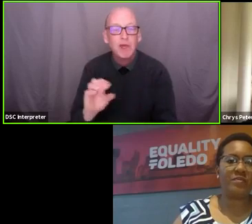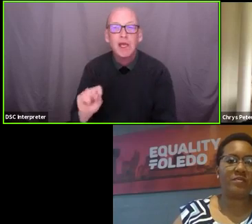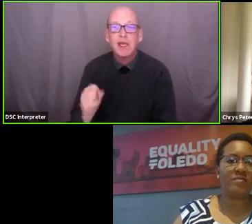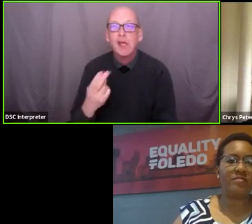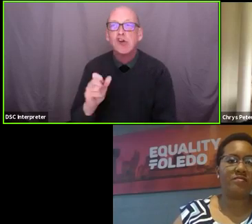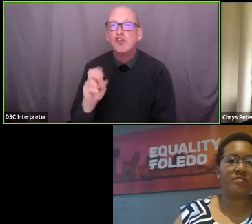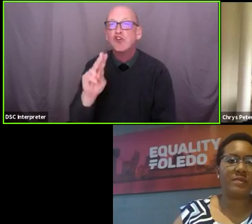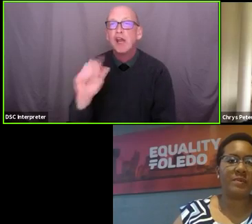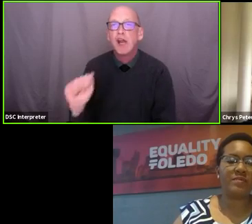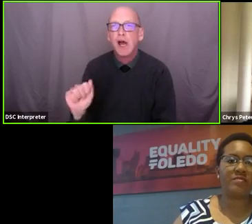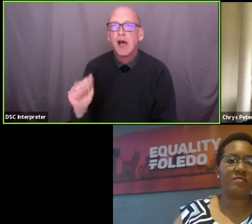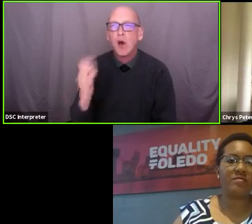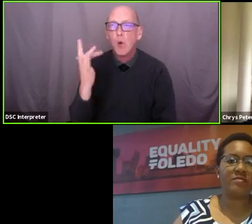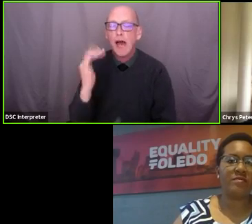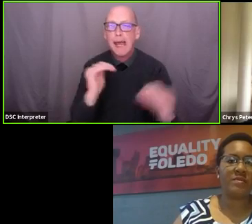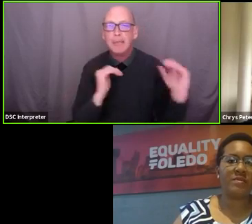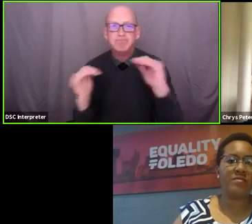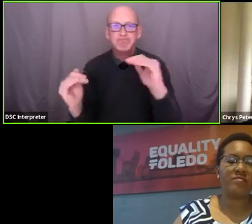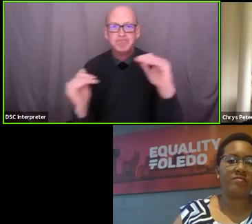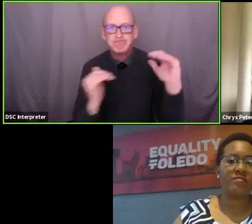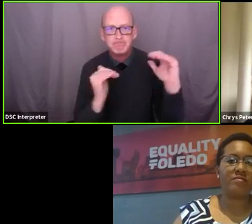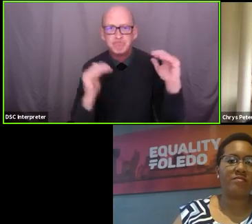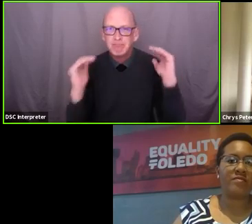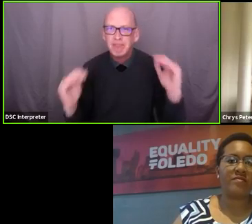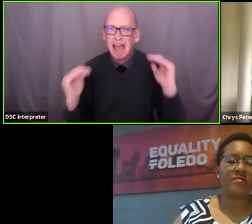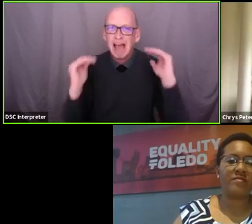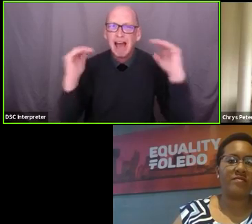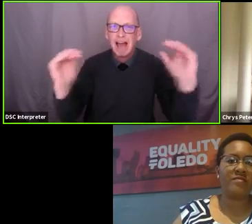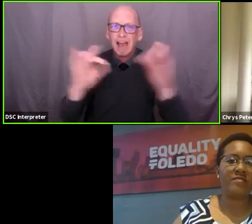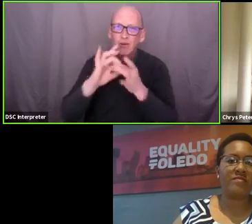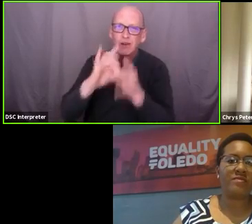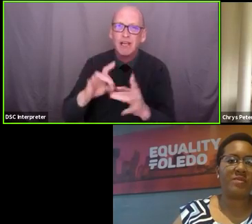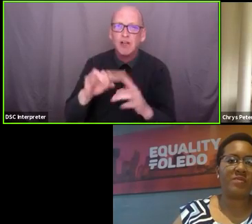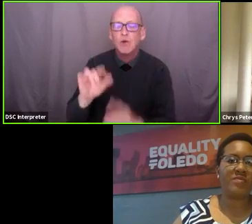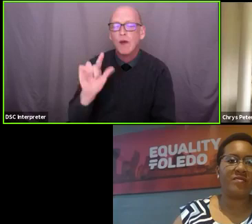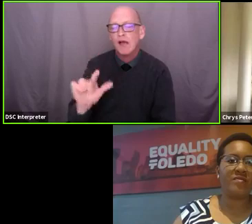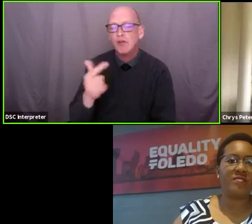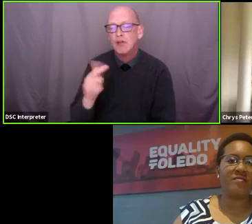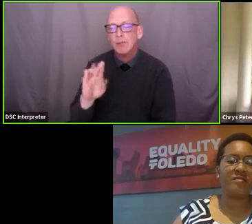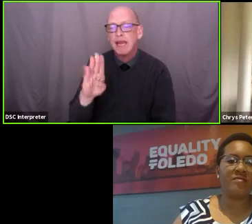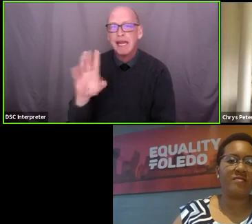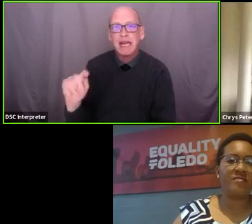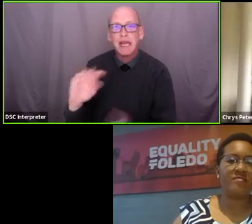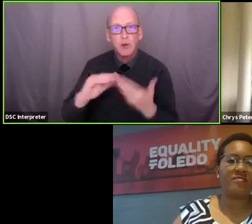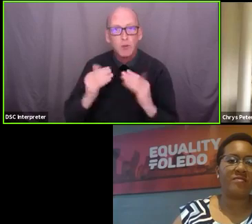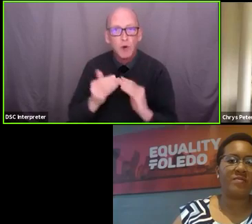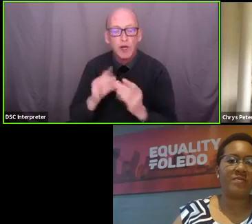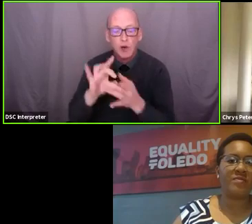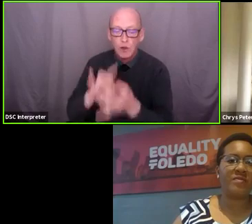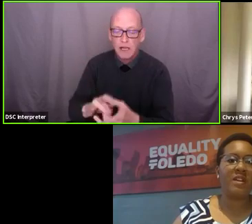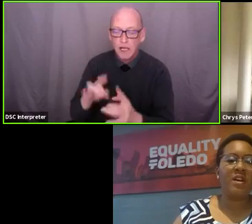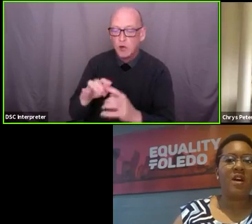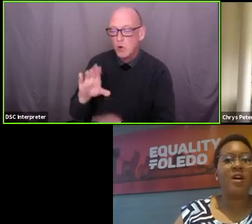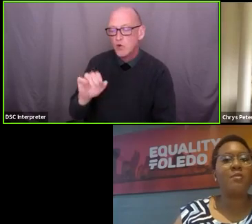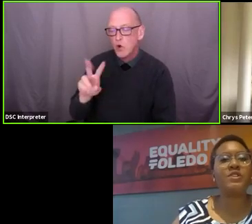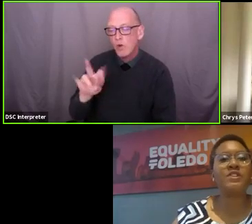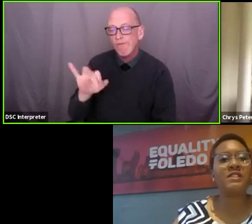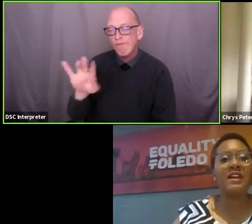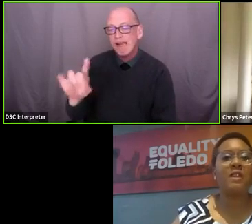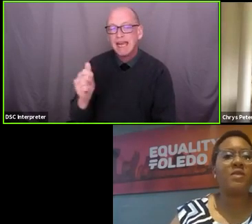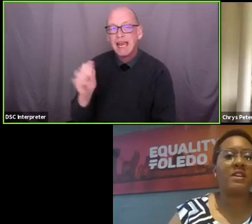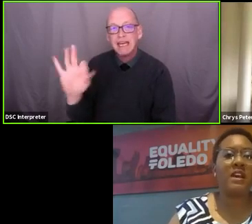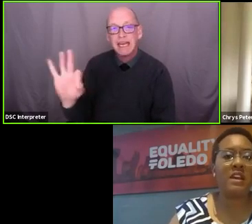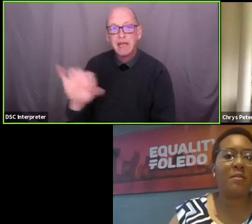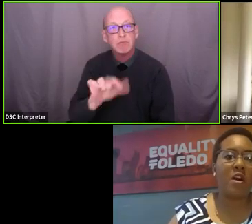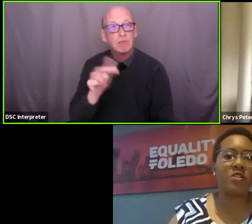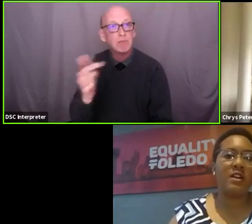are the disparities so high in the LGBT community when it comes to COVID-19? Just